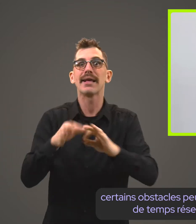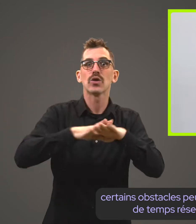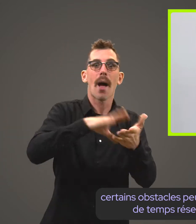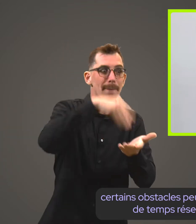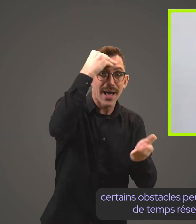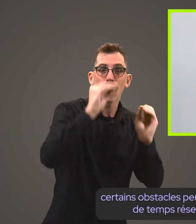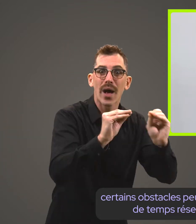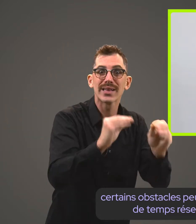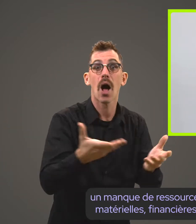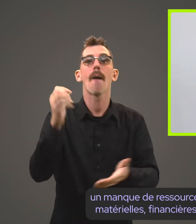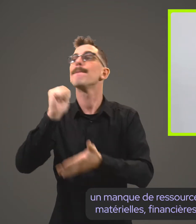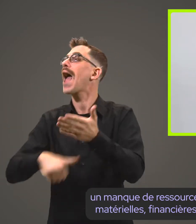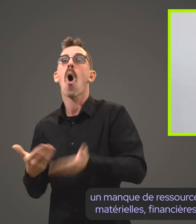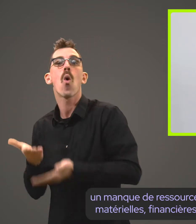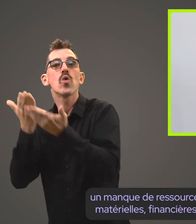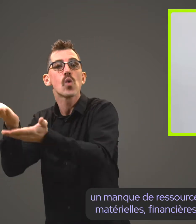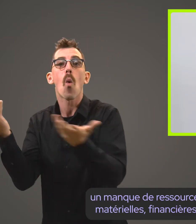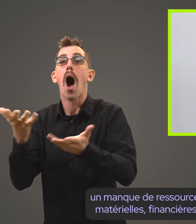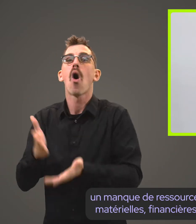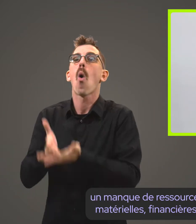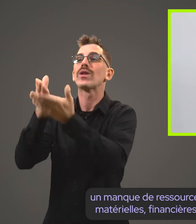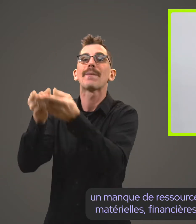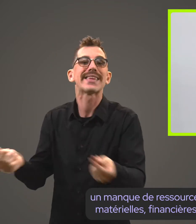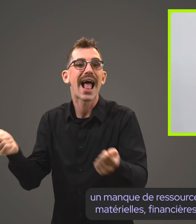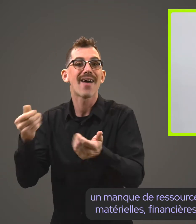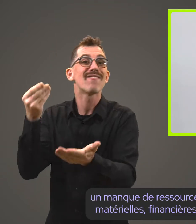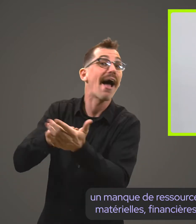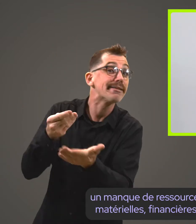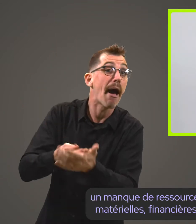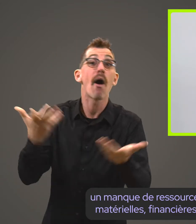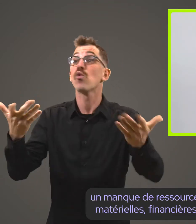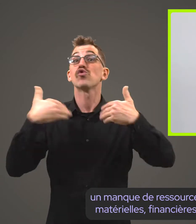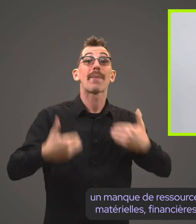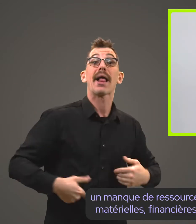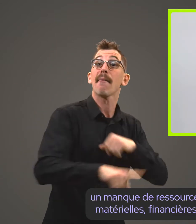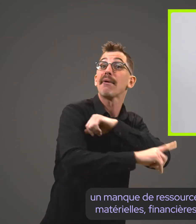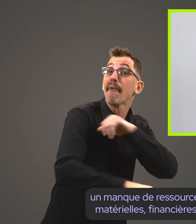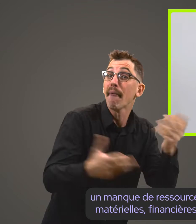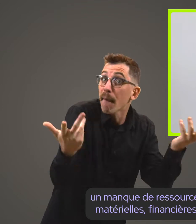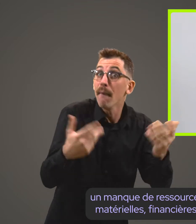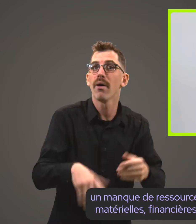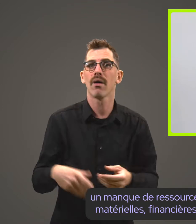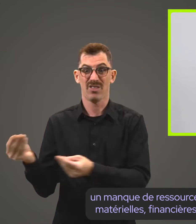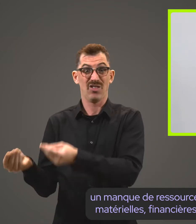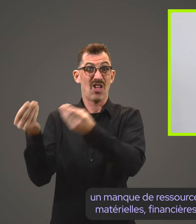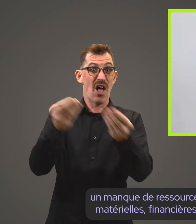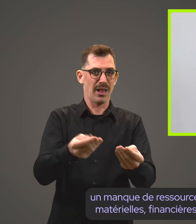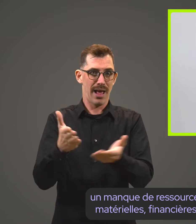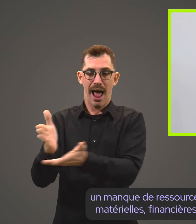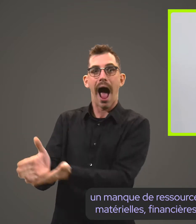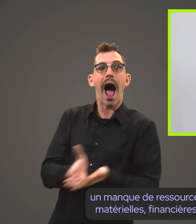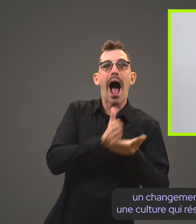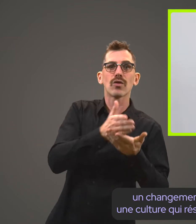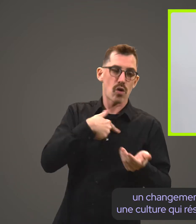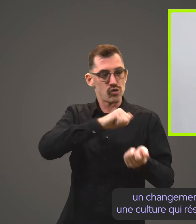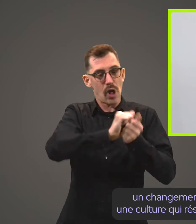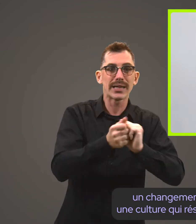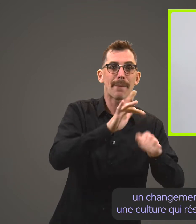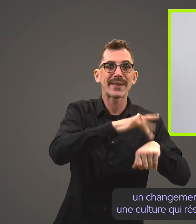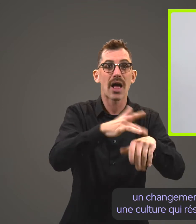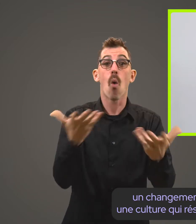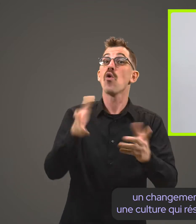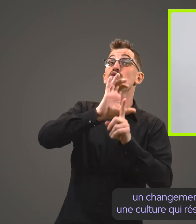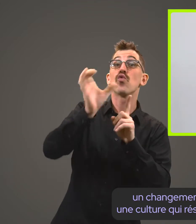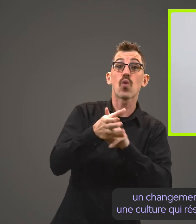for education, a lack of resources such as the material, financial, or human resources allowing for a change